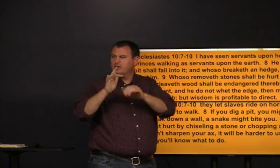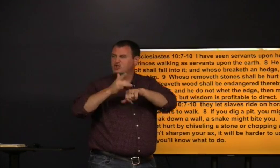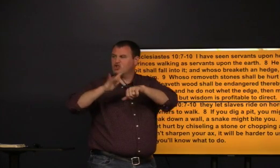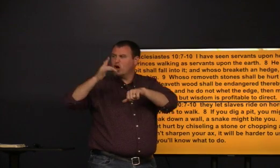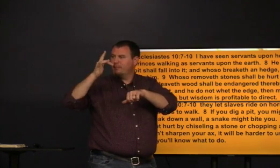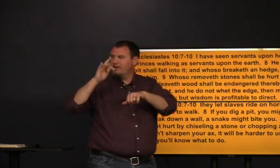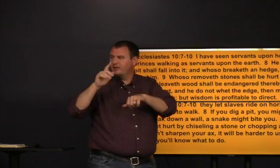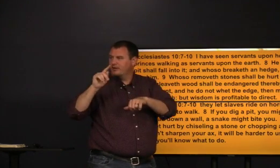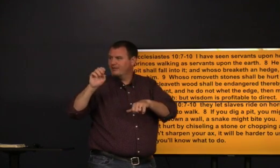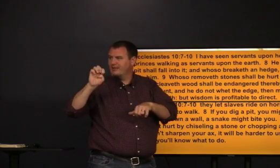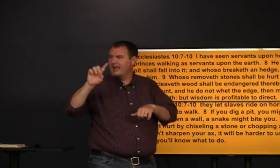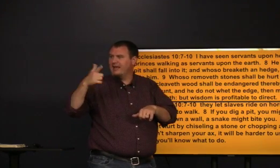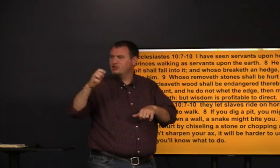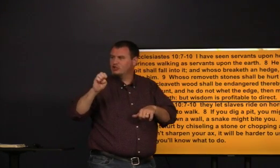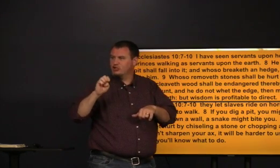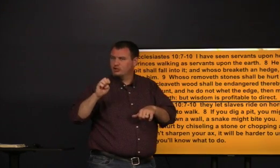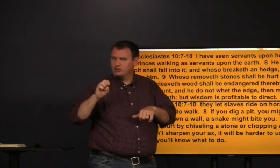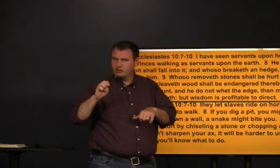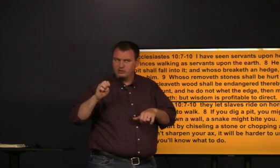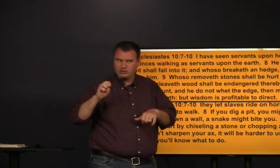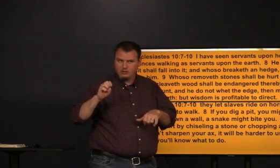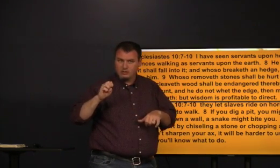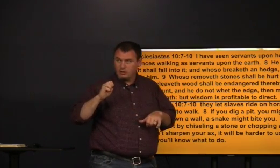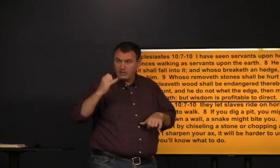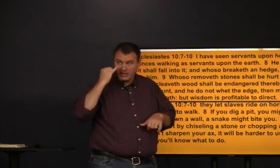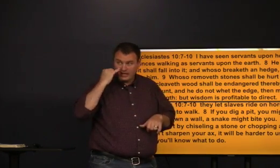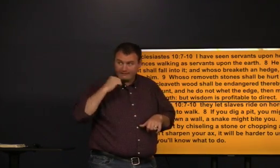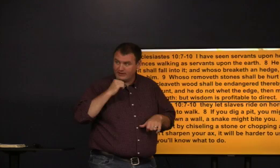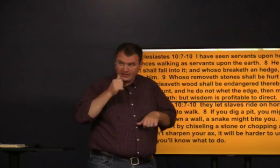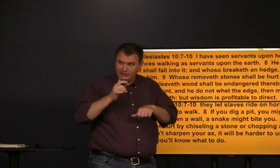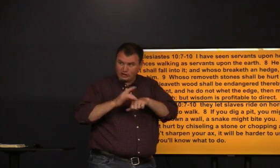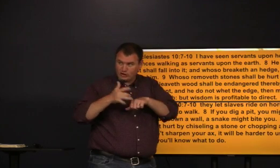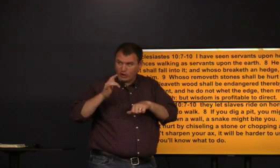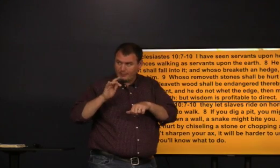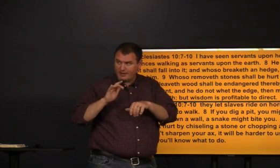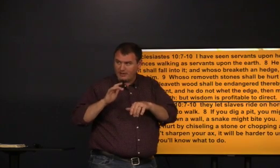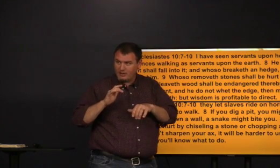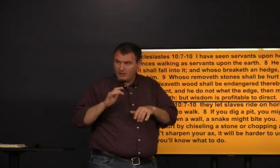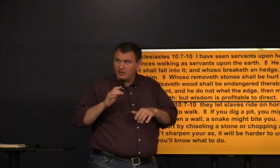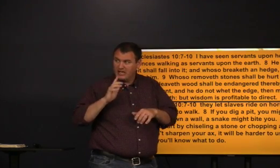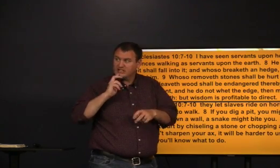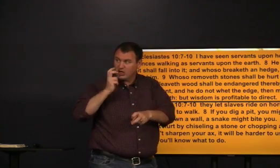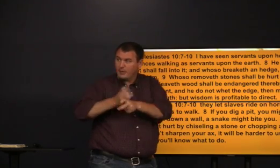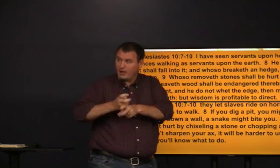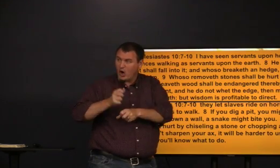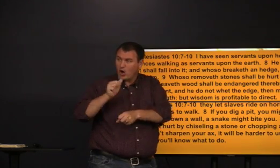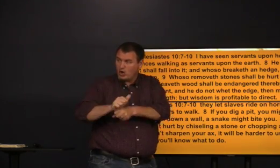Means sharpen the edge. If he doesn't sharpen it, it's going to be hard.